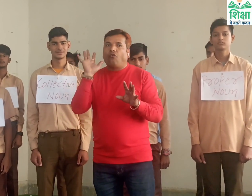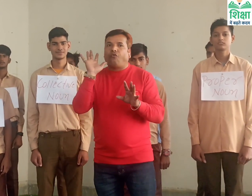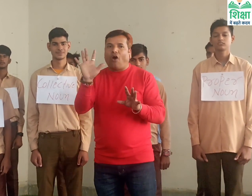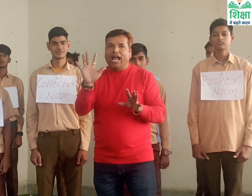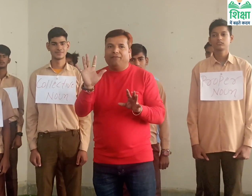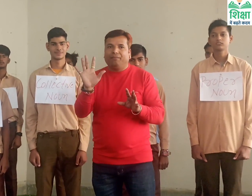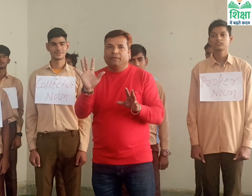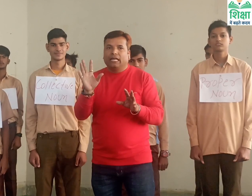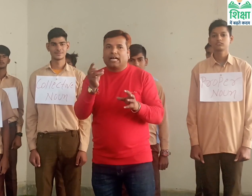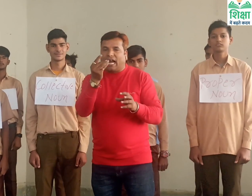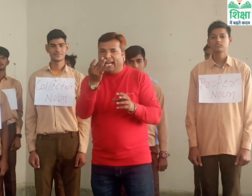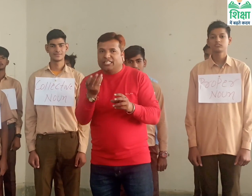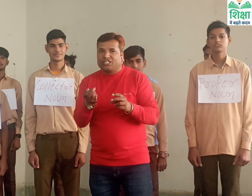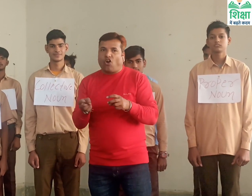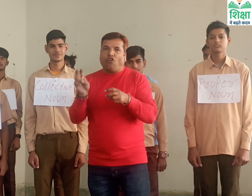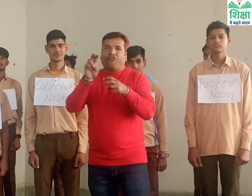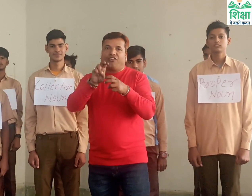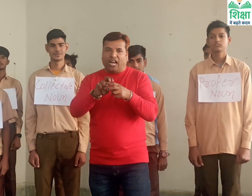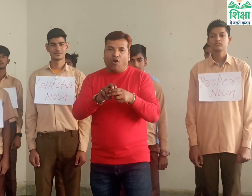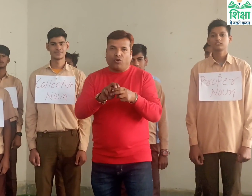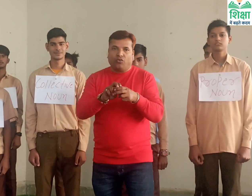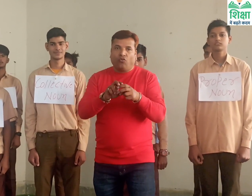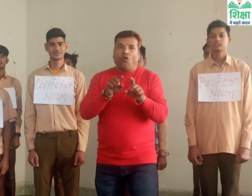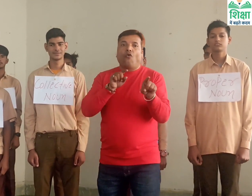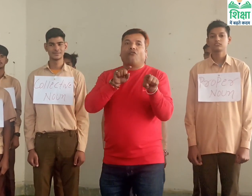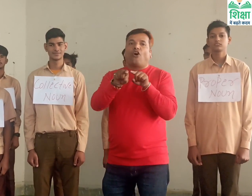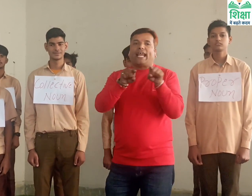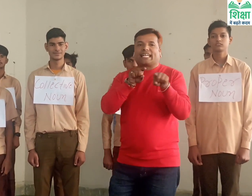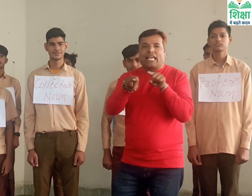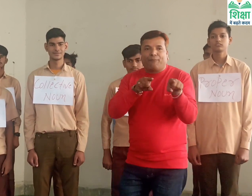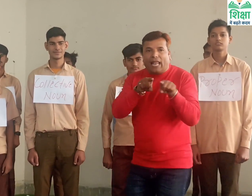five kinds of noun, for example,